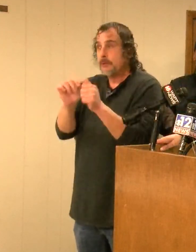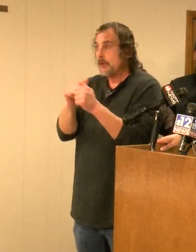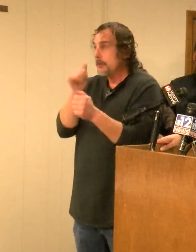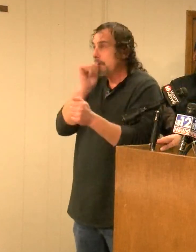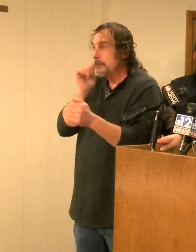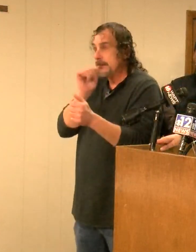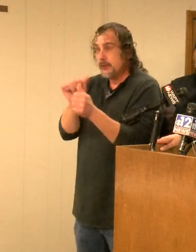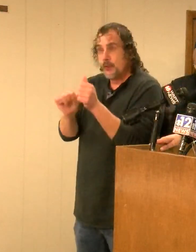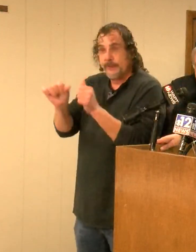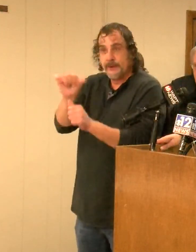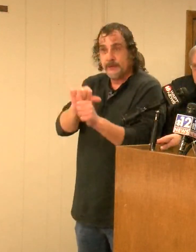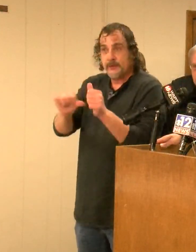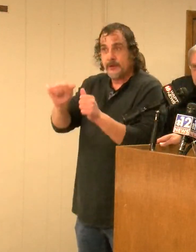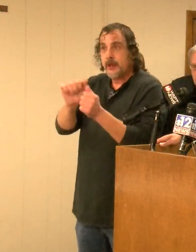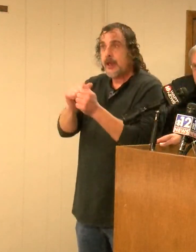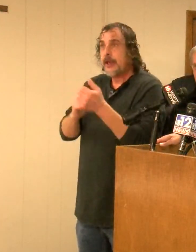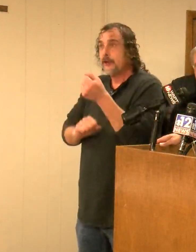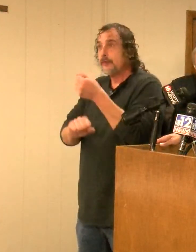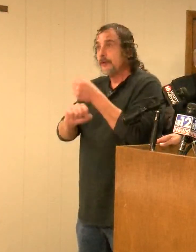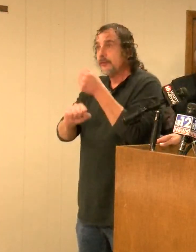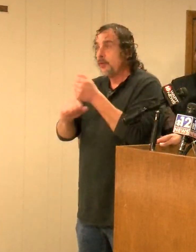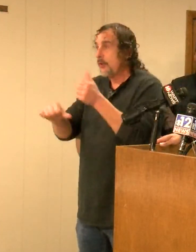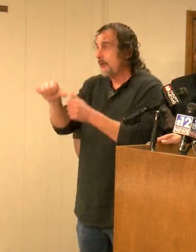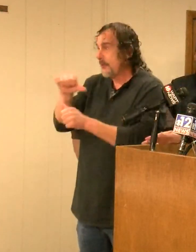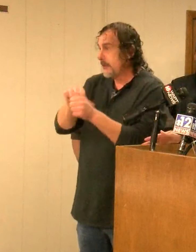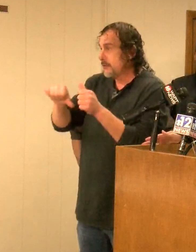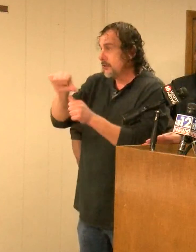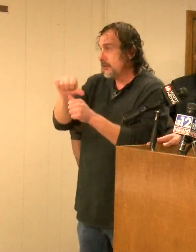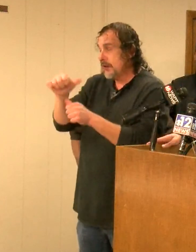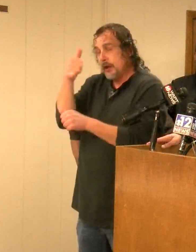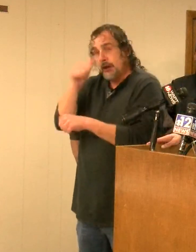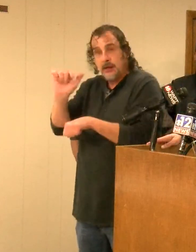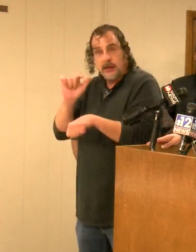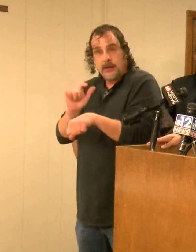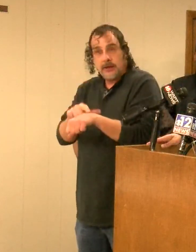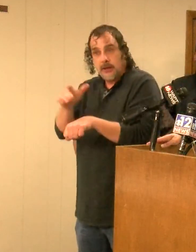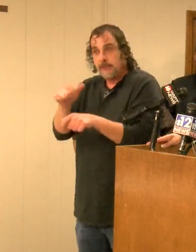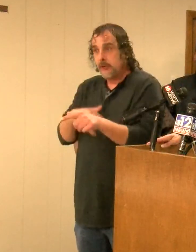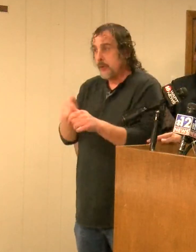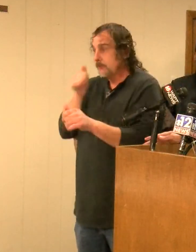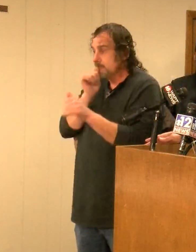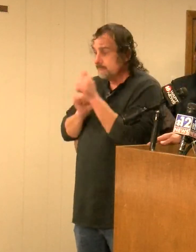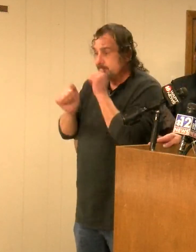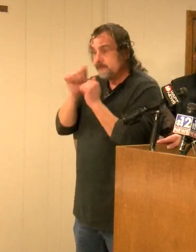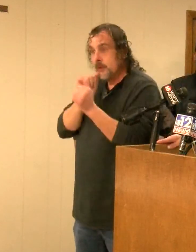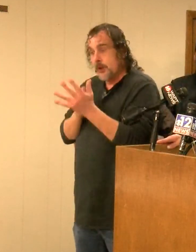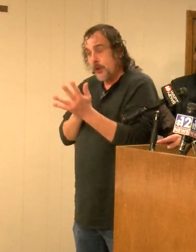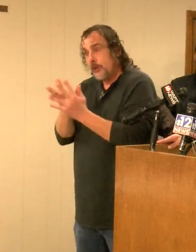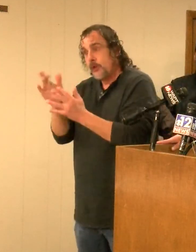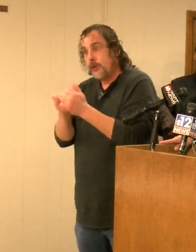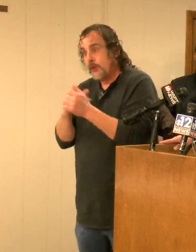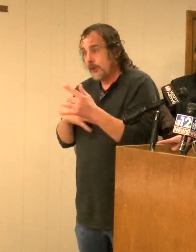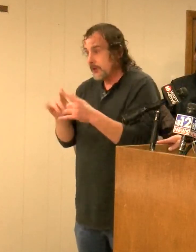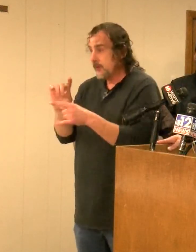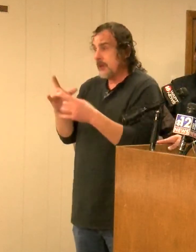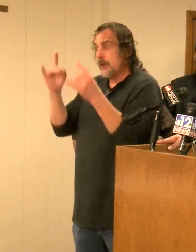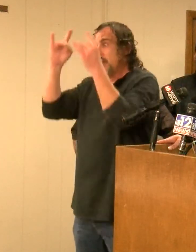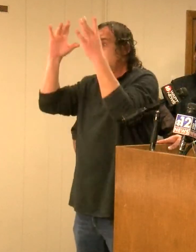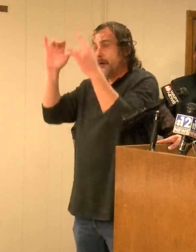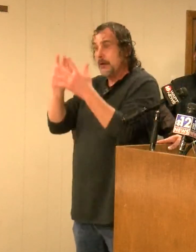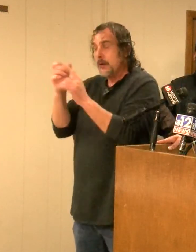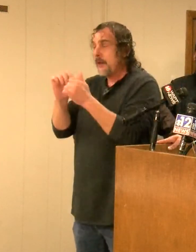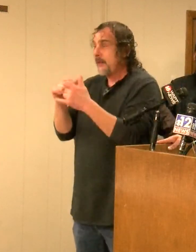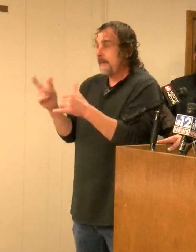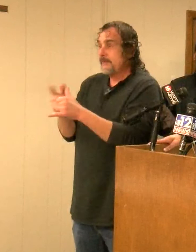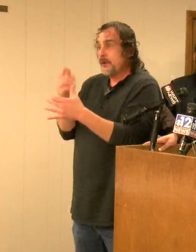with one another and to be supportive of one another. Anytime you're dealing in crisis, in moments of crisis, the first casualty is